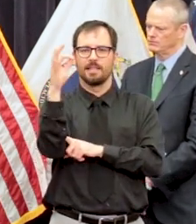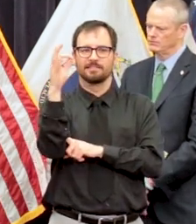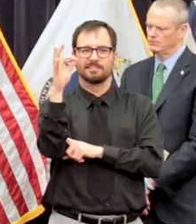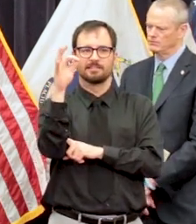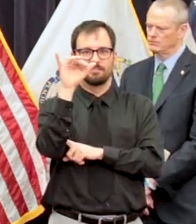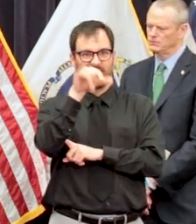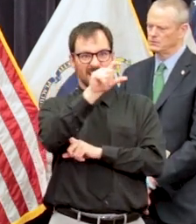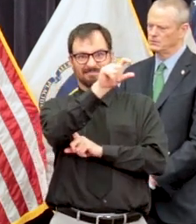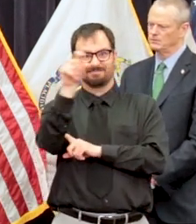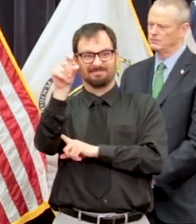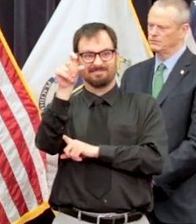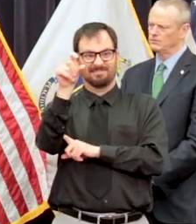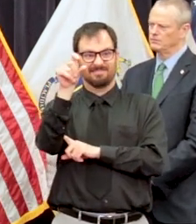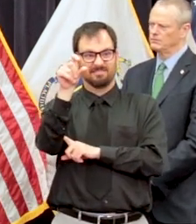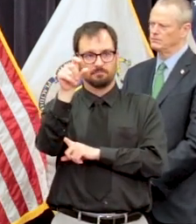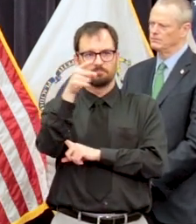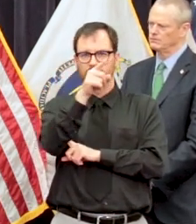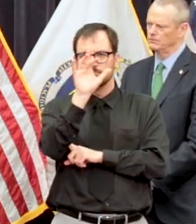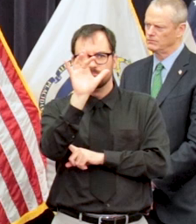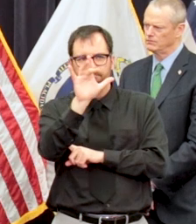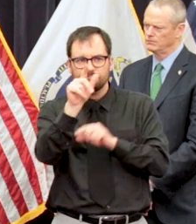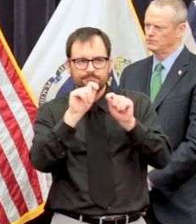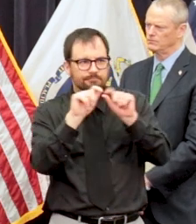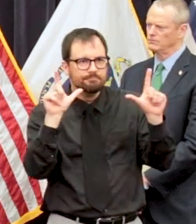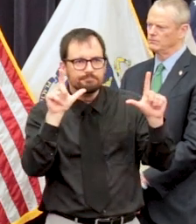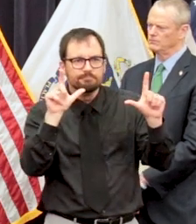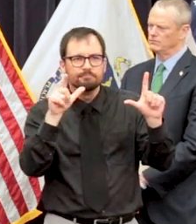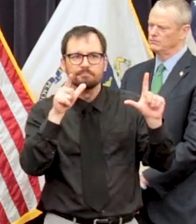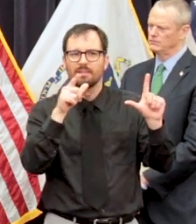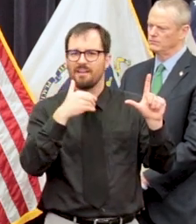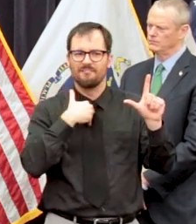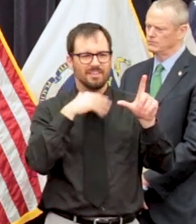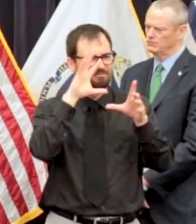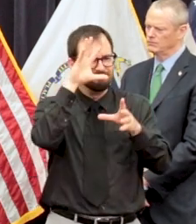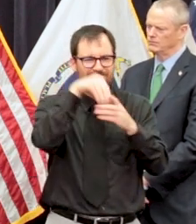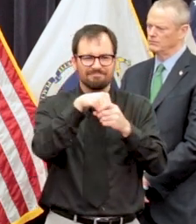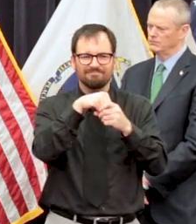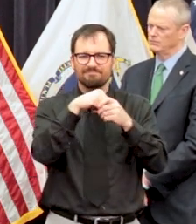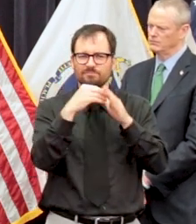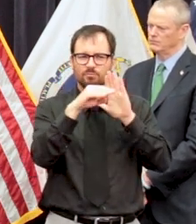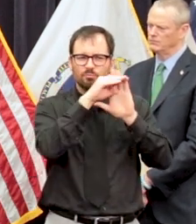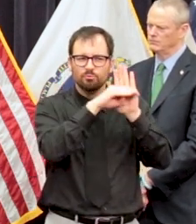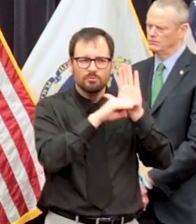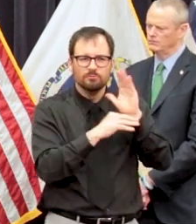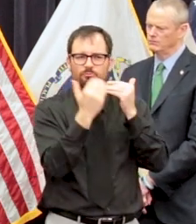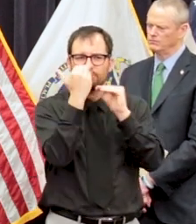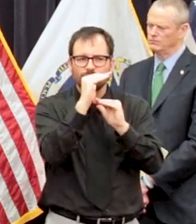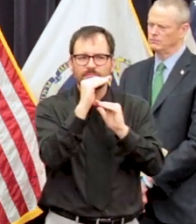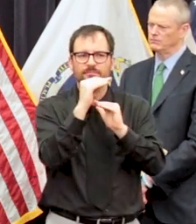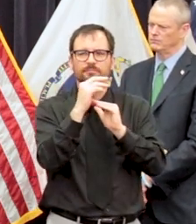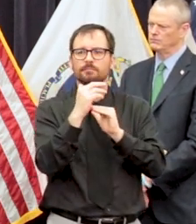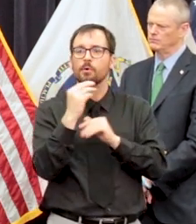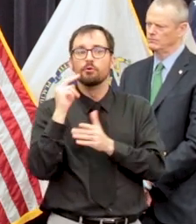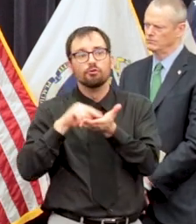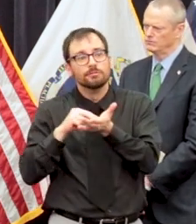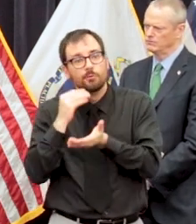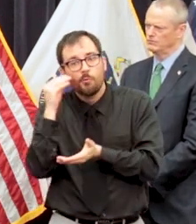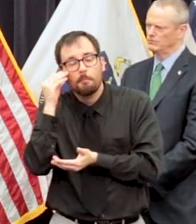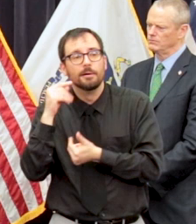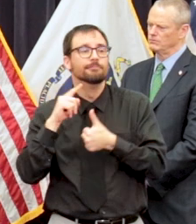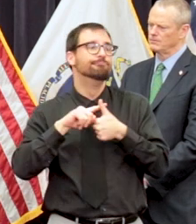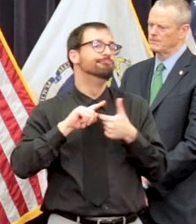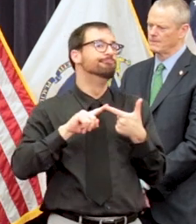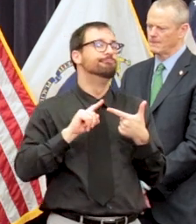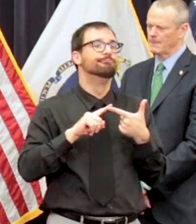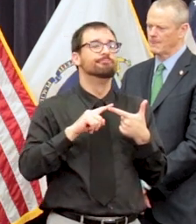assisted living, where we have actually issued visitation restrictions, as well as we have posted very specific guidances